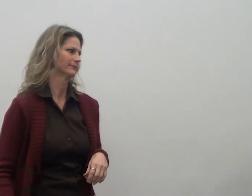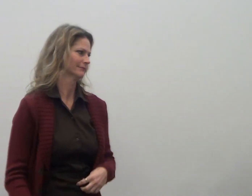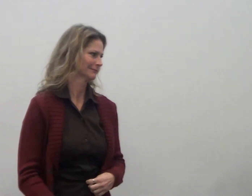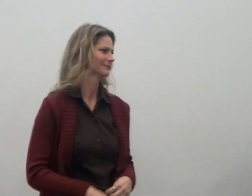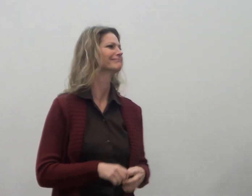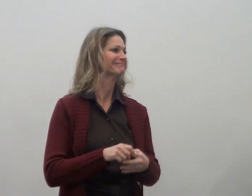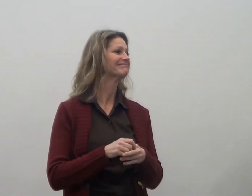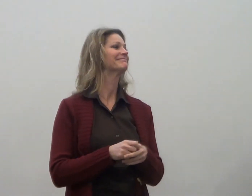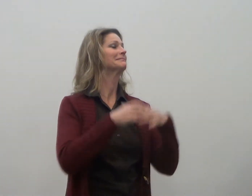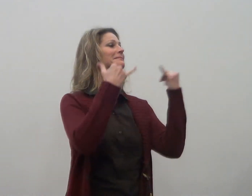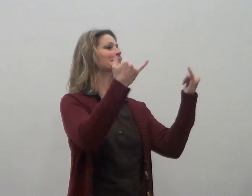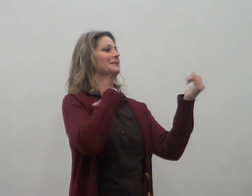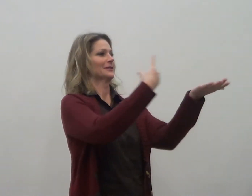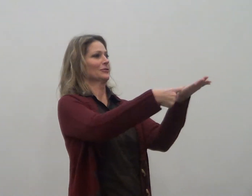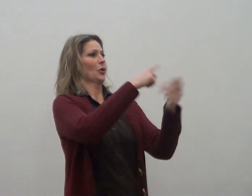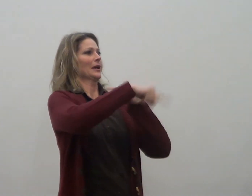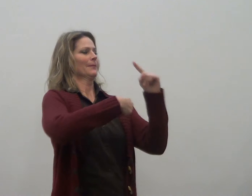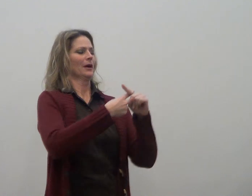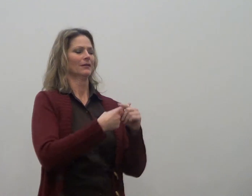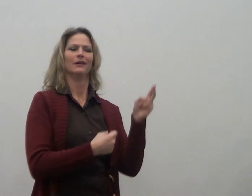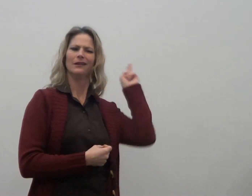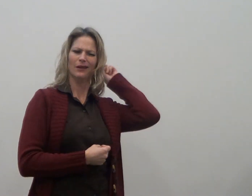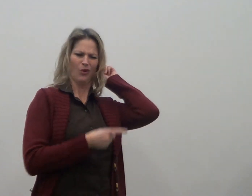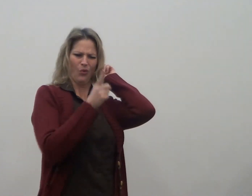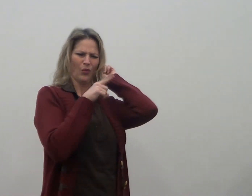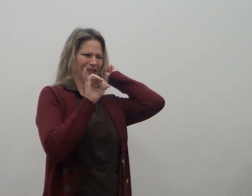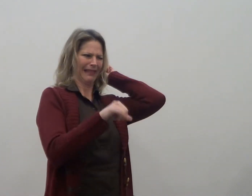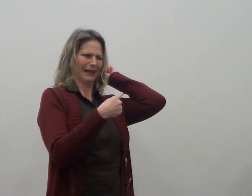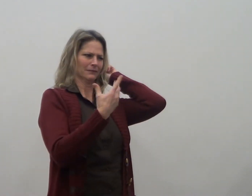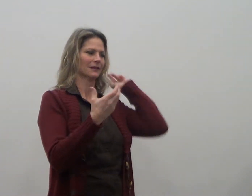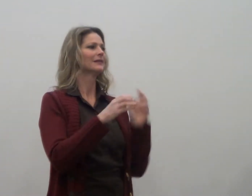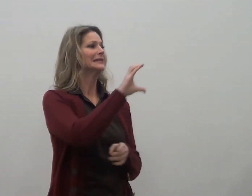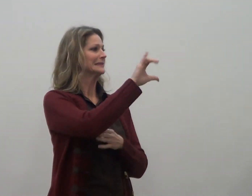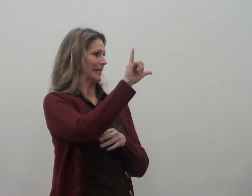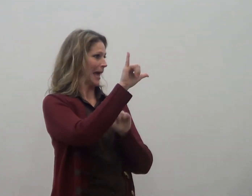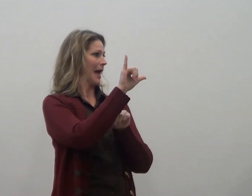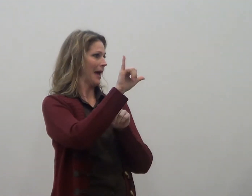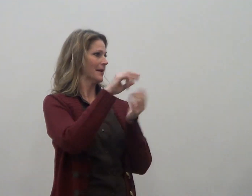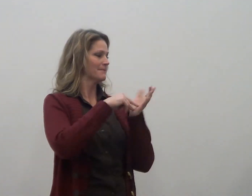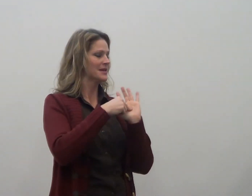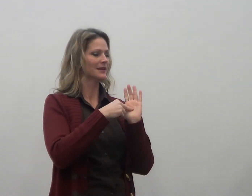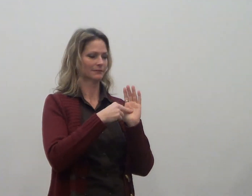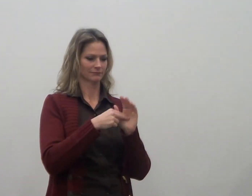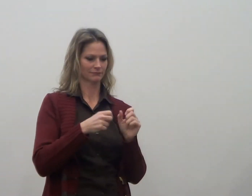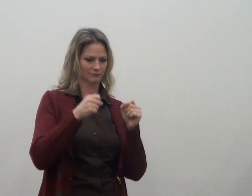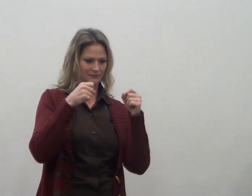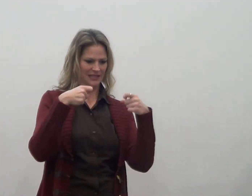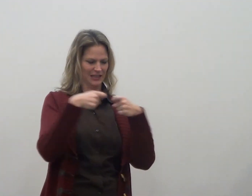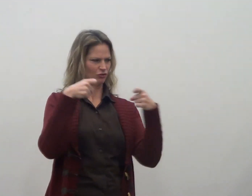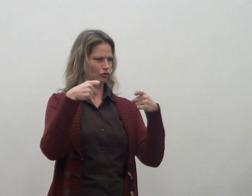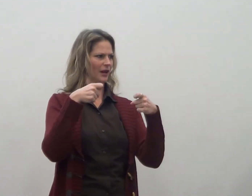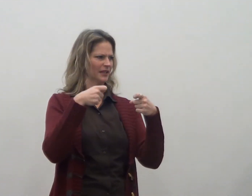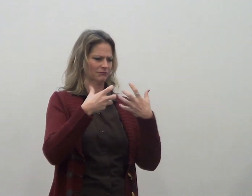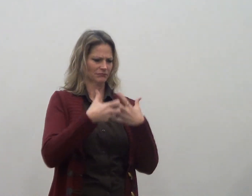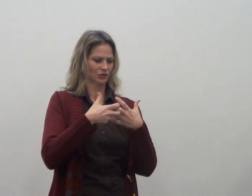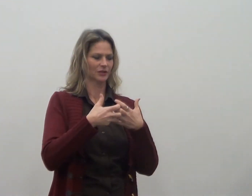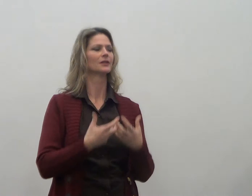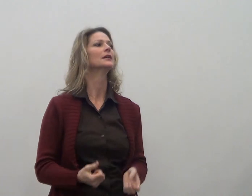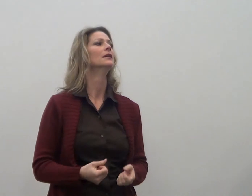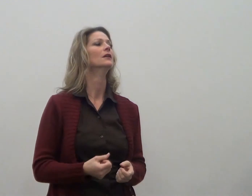Right now I'm going to talk to you guys about what a cochlear implant is. A cochlear implant is an electronic device that is surgically implanted